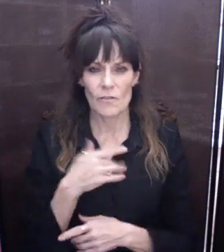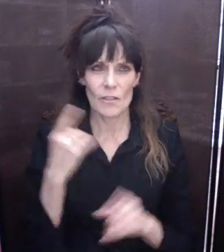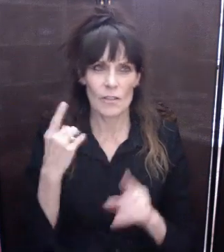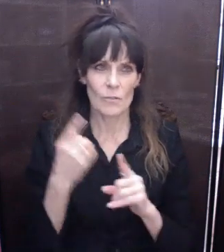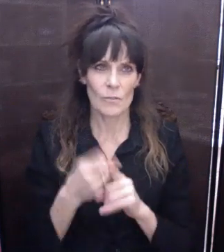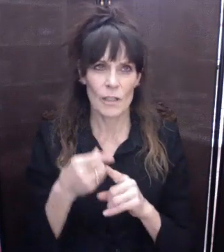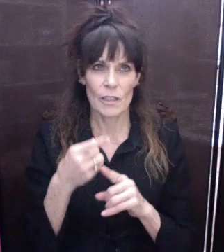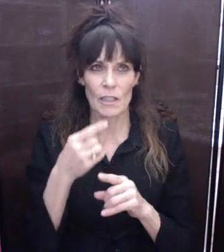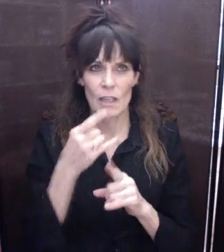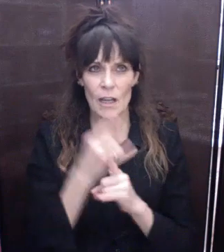off,